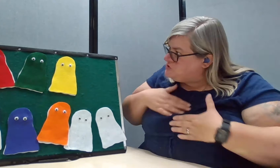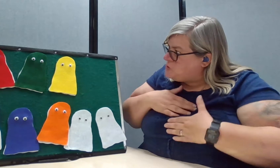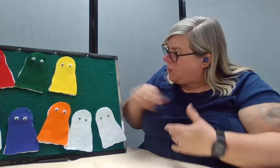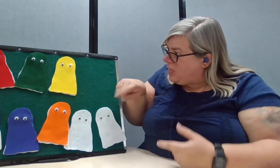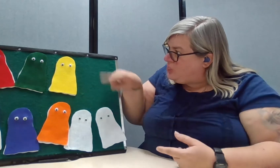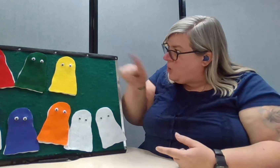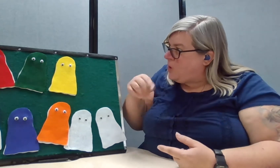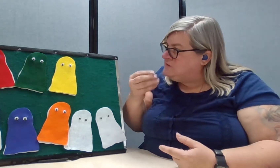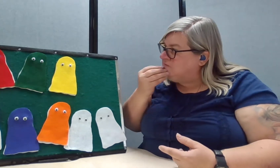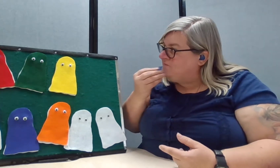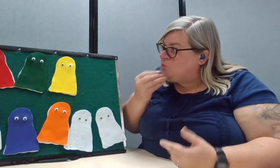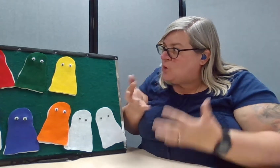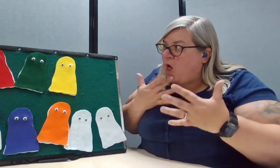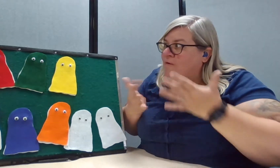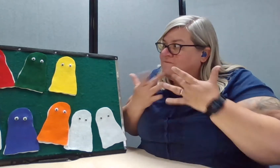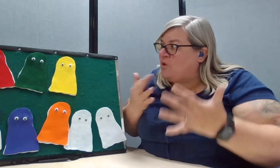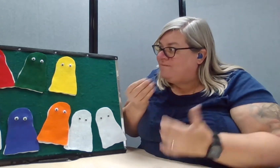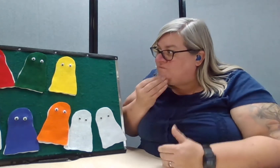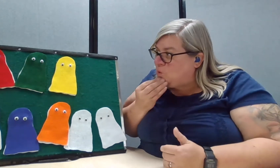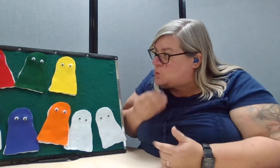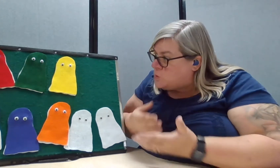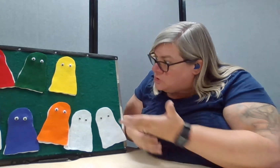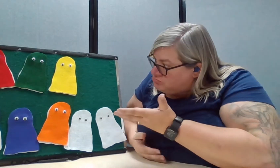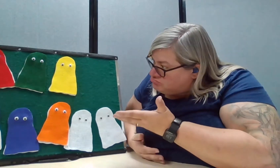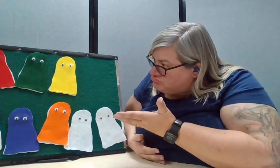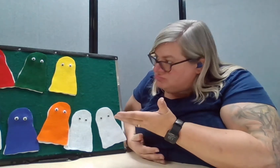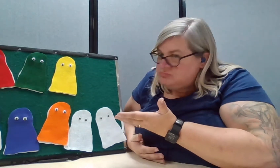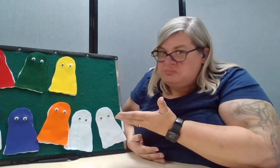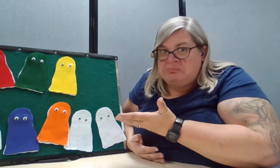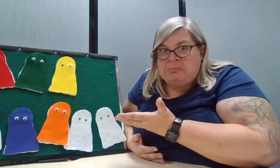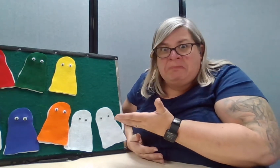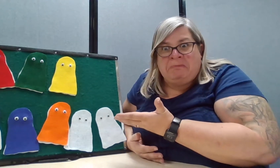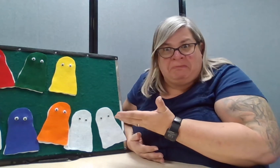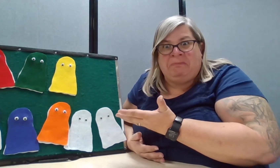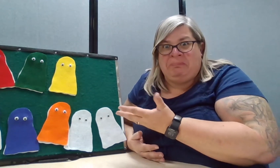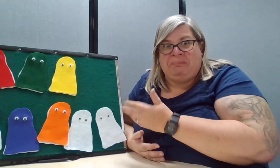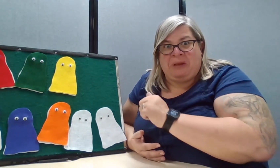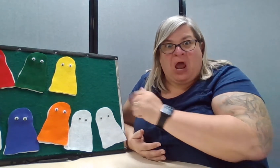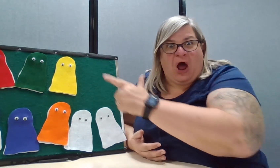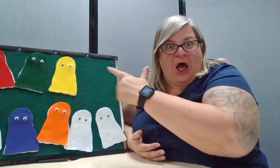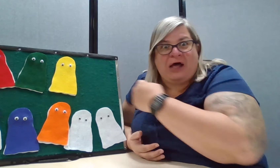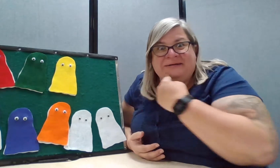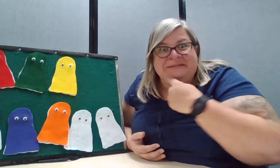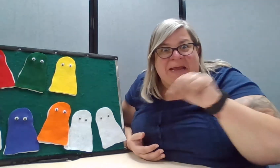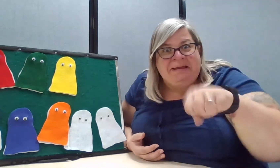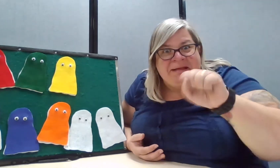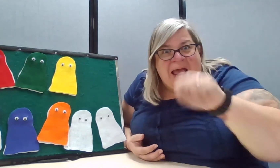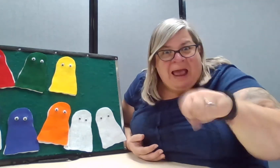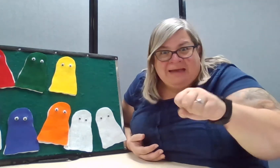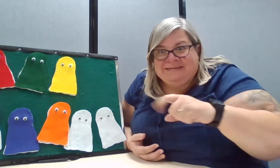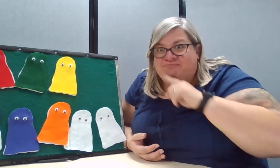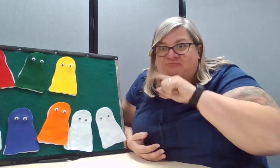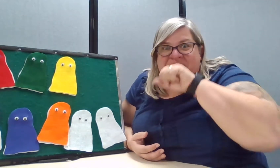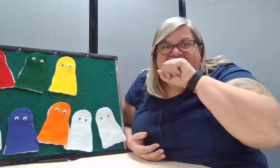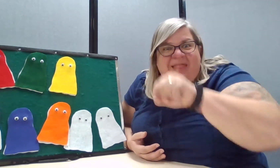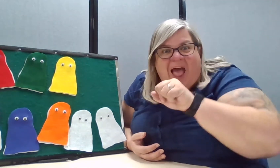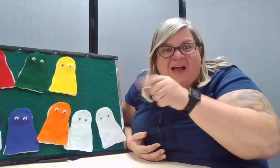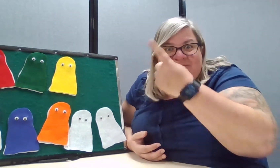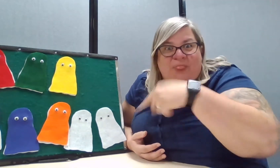So, everybody, have you enjoyed eating your colorful food? All of them said yes, they